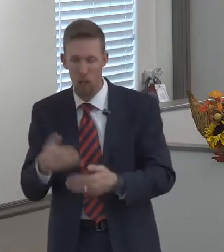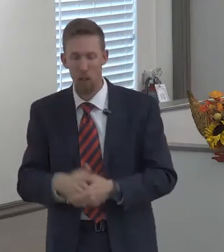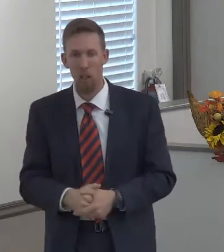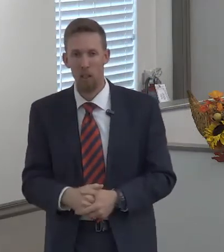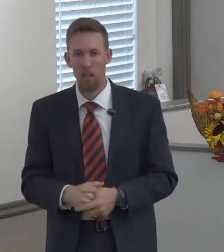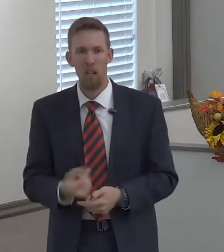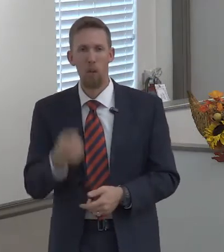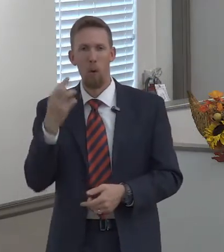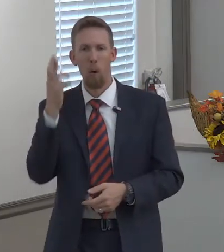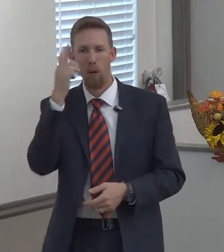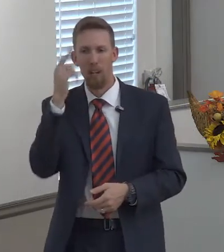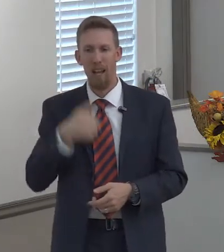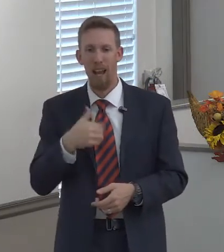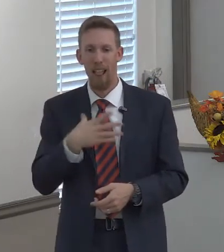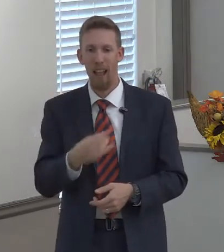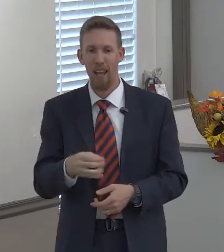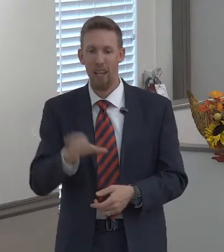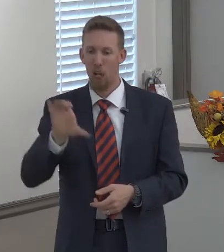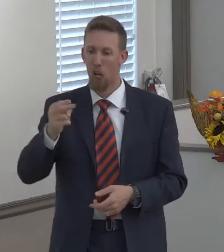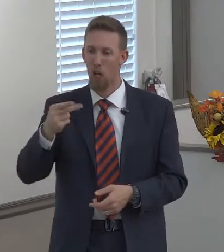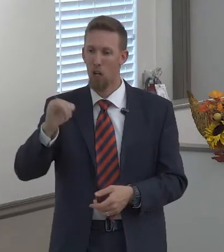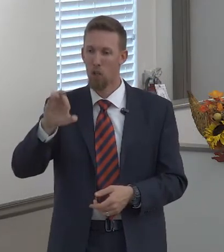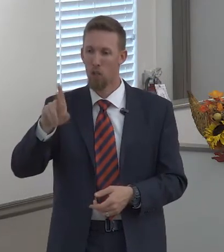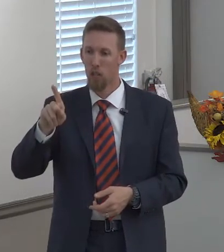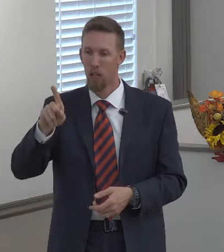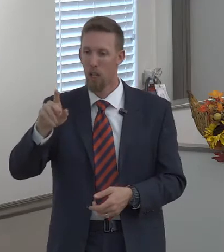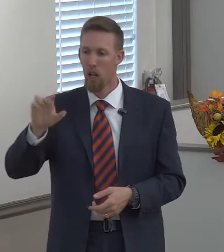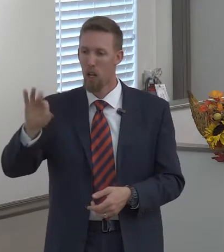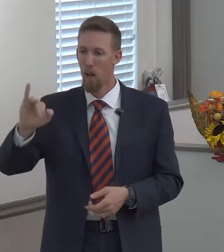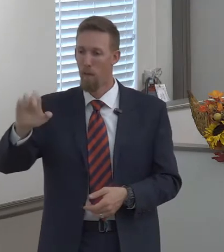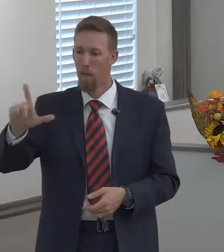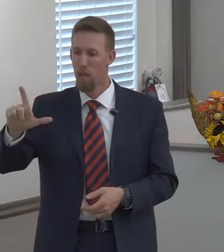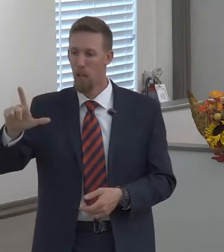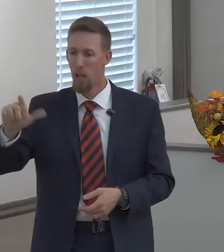thank you is not bad words.